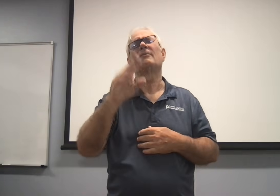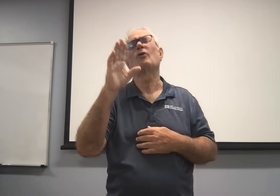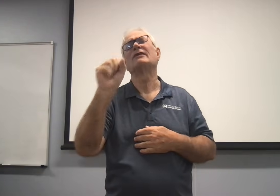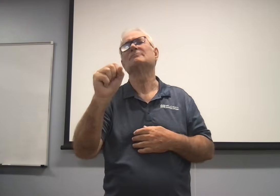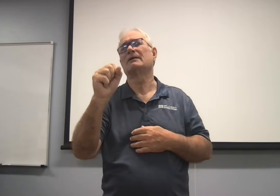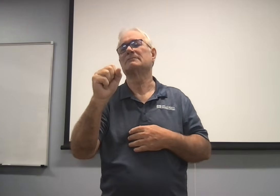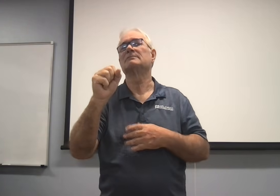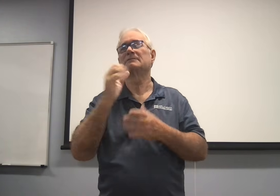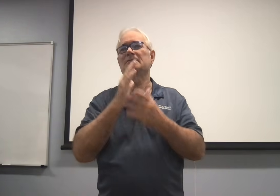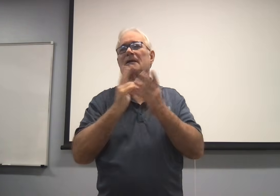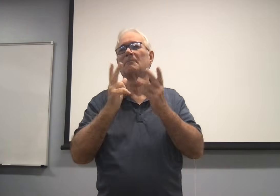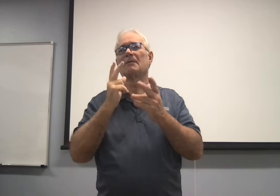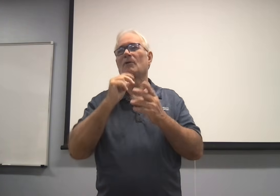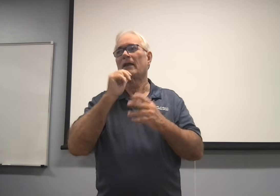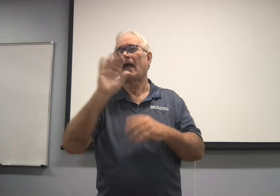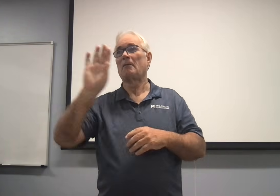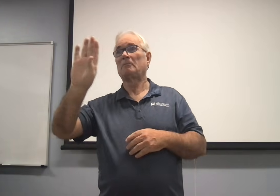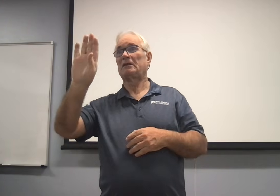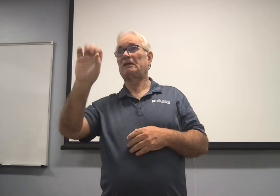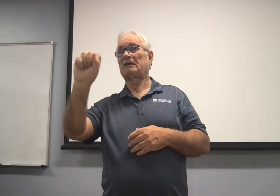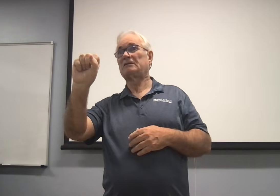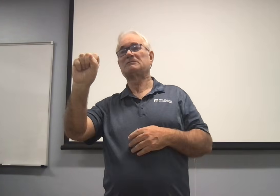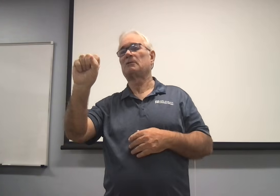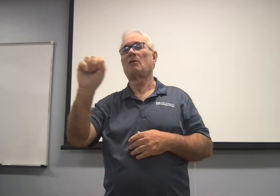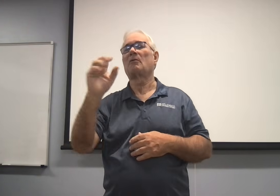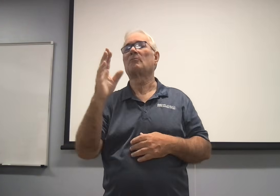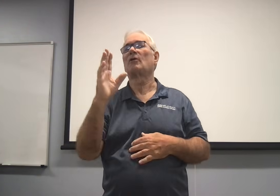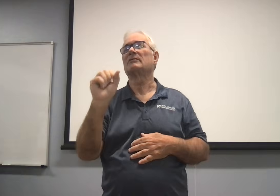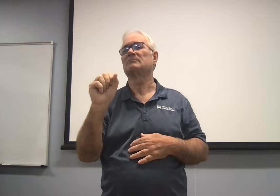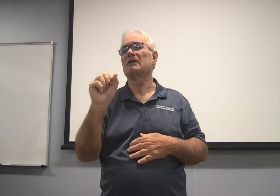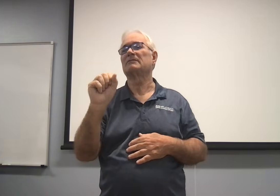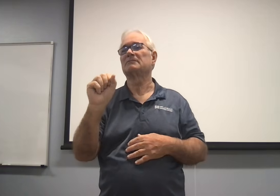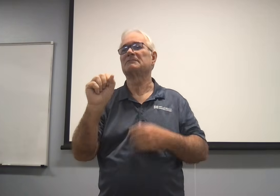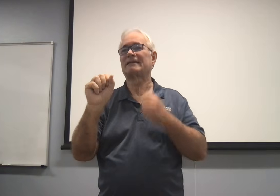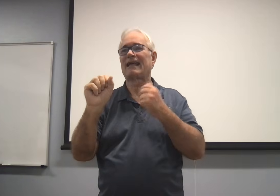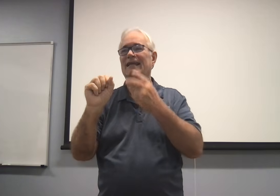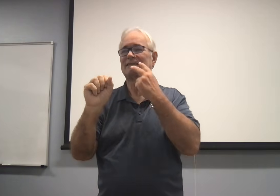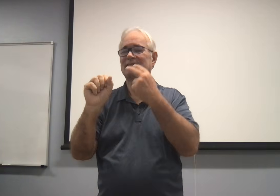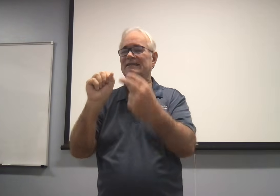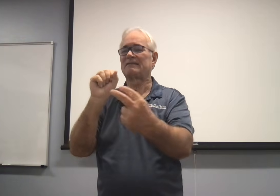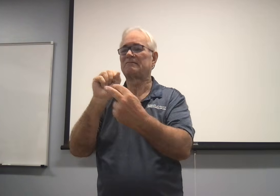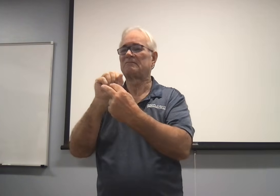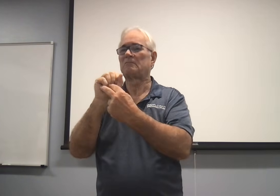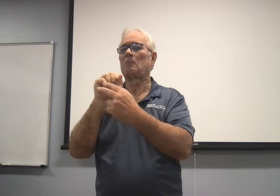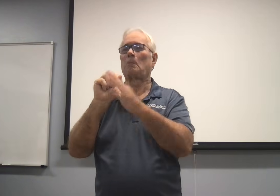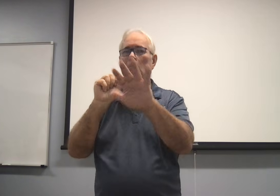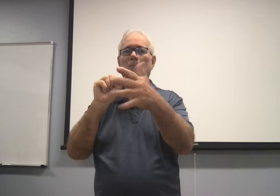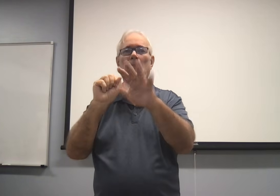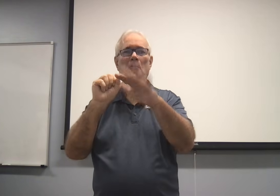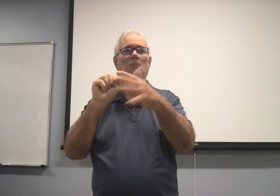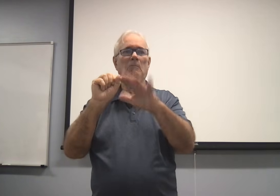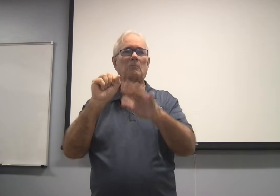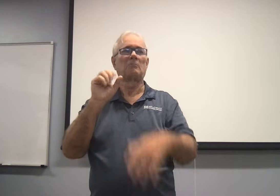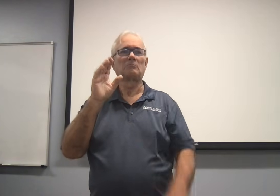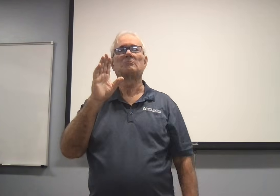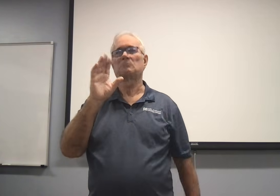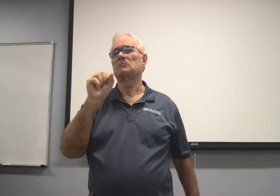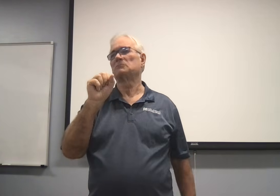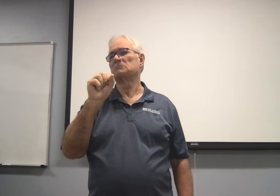bright space, but if you're like, hey, look on bright space. But if someone is not signing it like this or like this, where you can see the letters facing